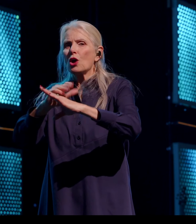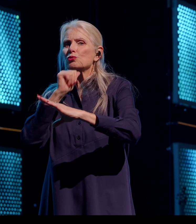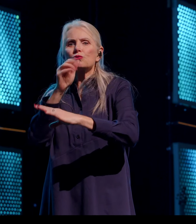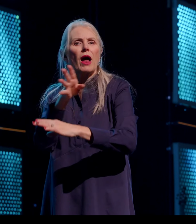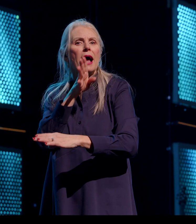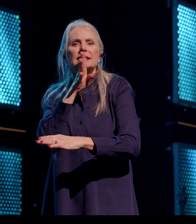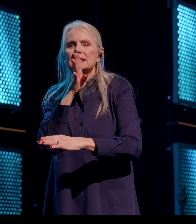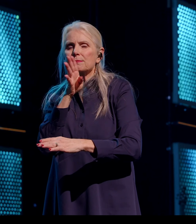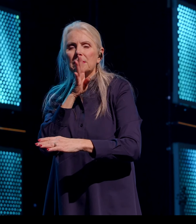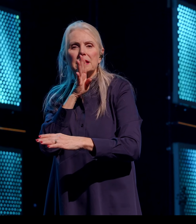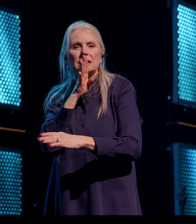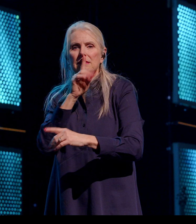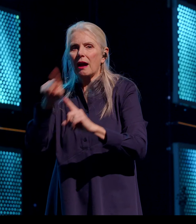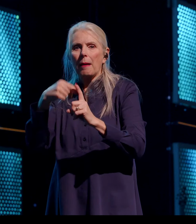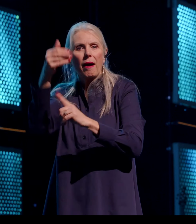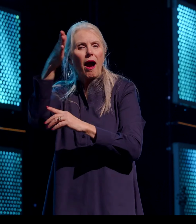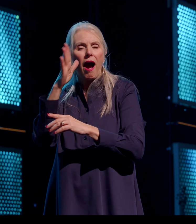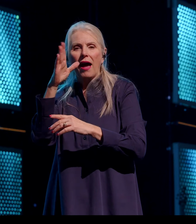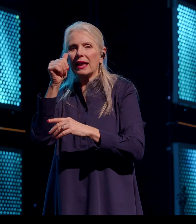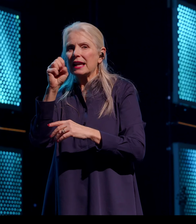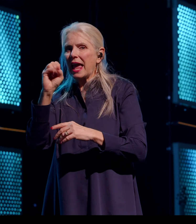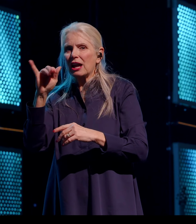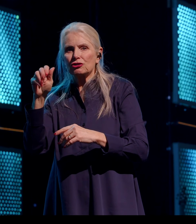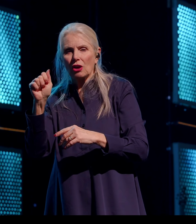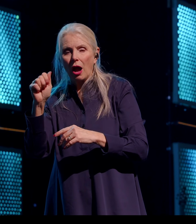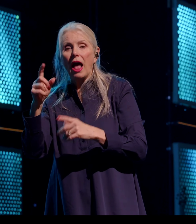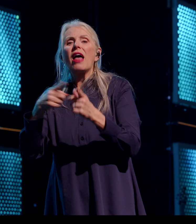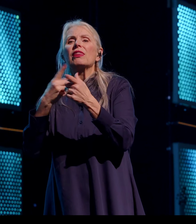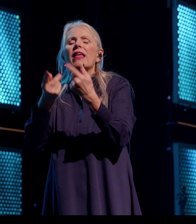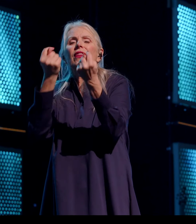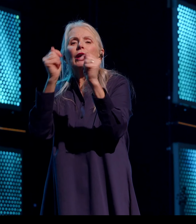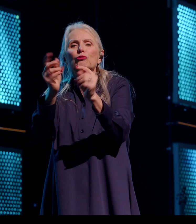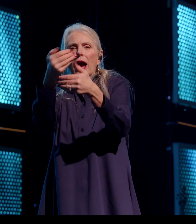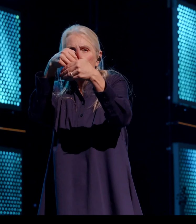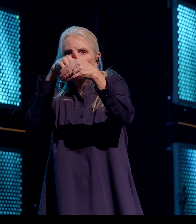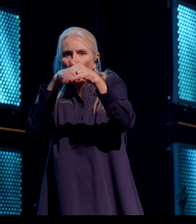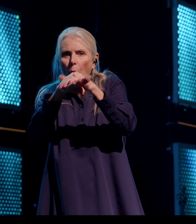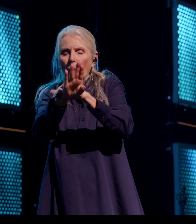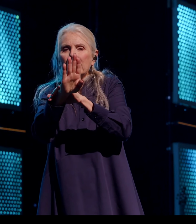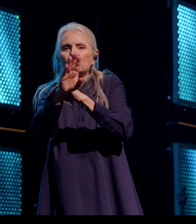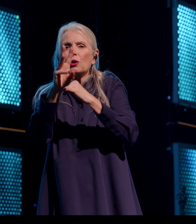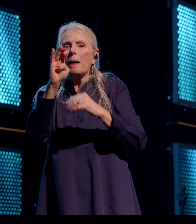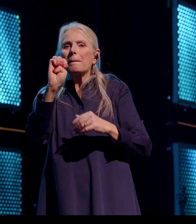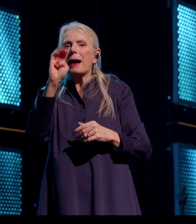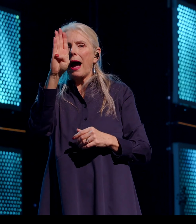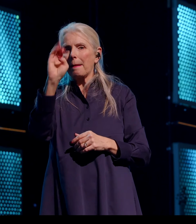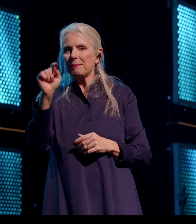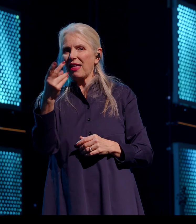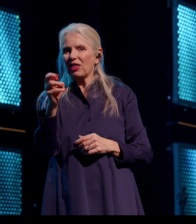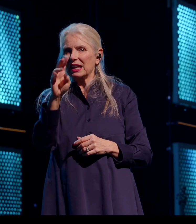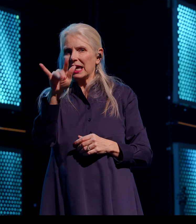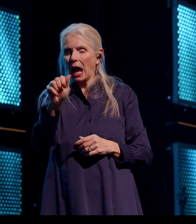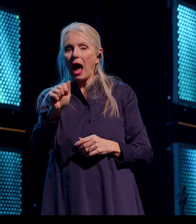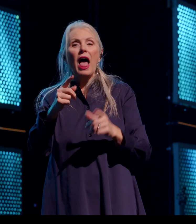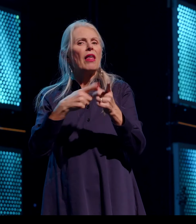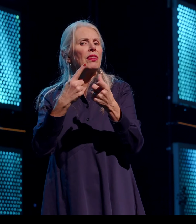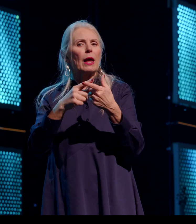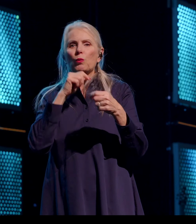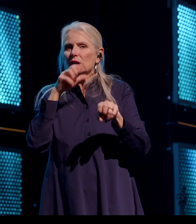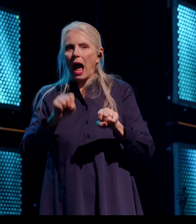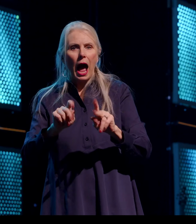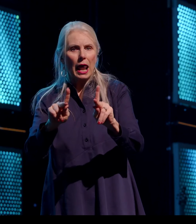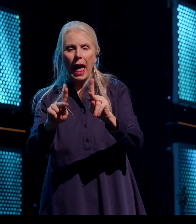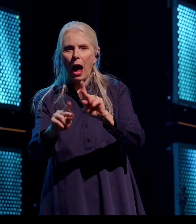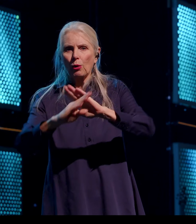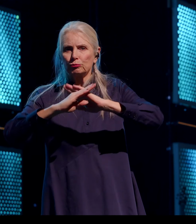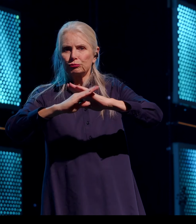verse. And when they had come to Mysia, they attempted to go into Bithynia, but the Spirit of Jesus did not allow them. That's another interesting verse.